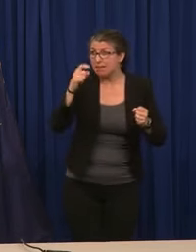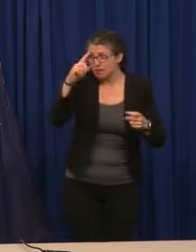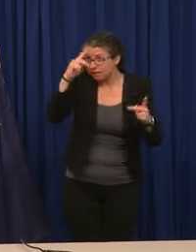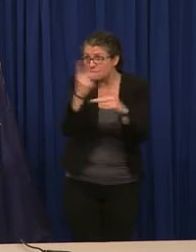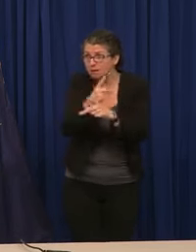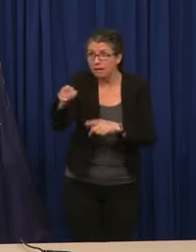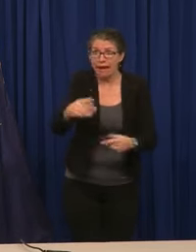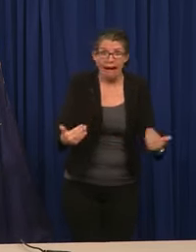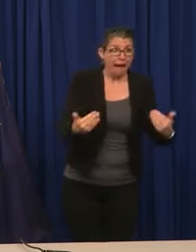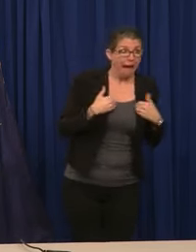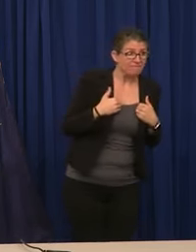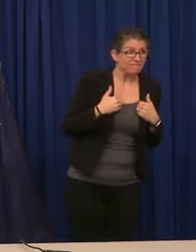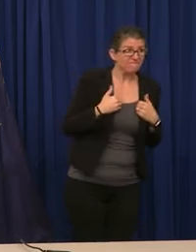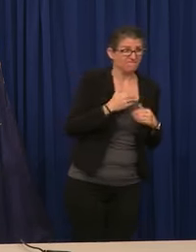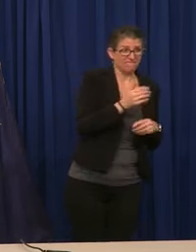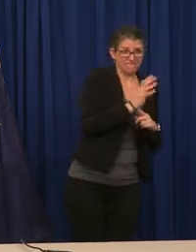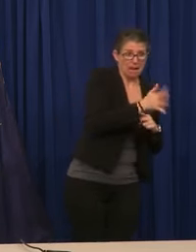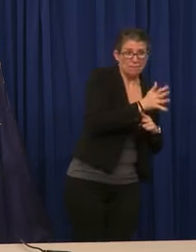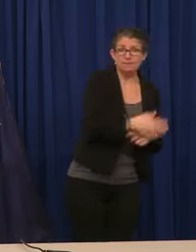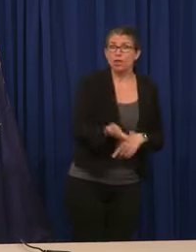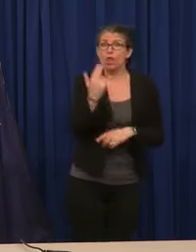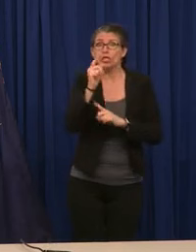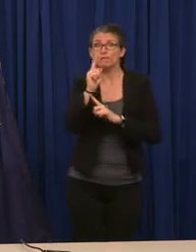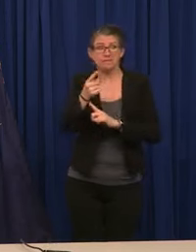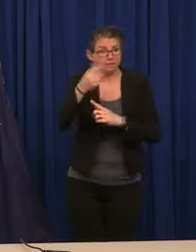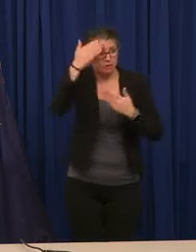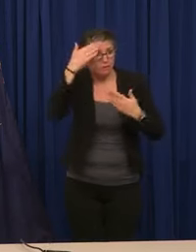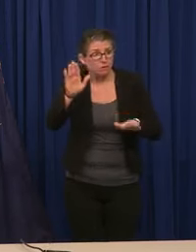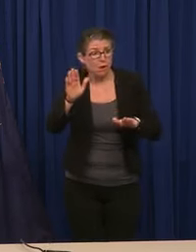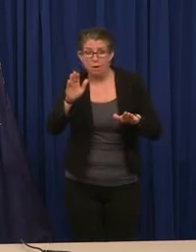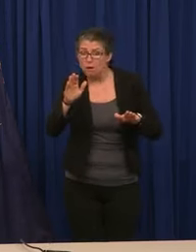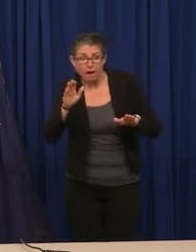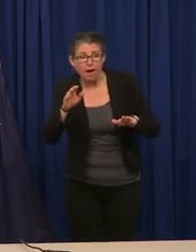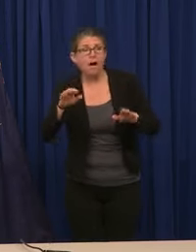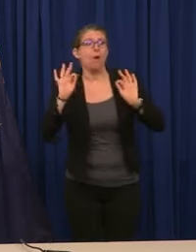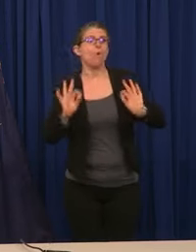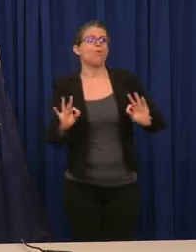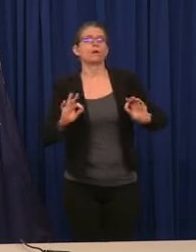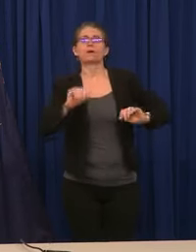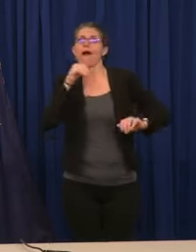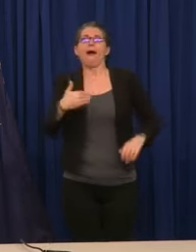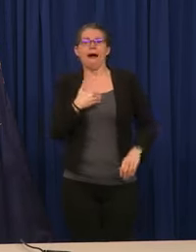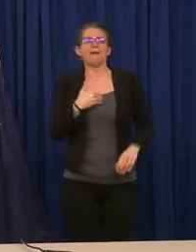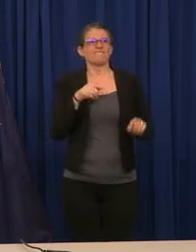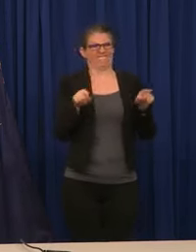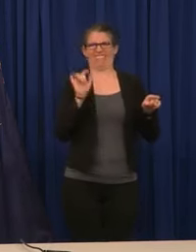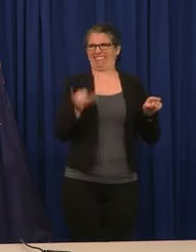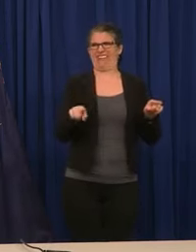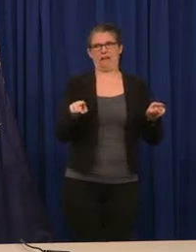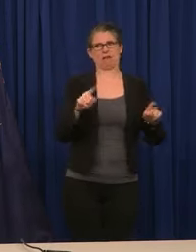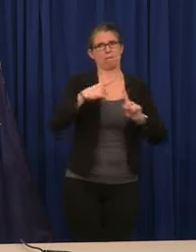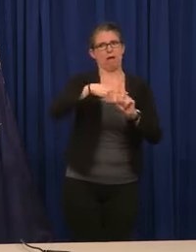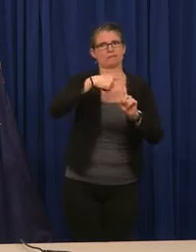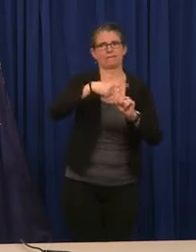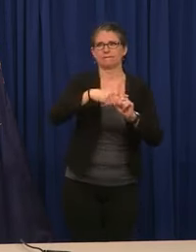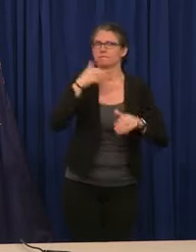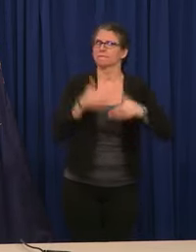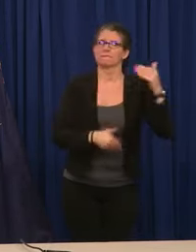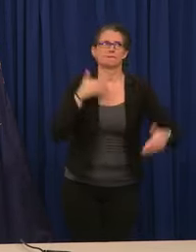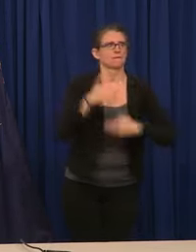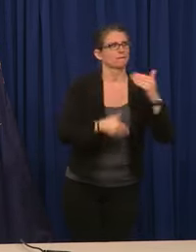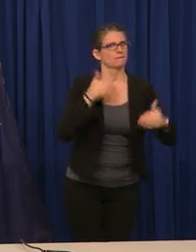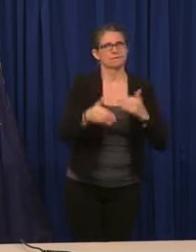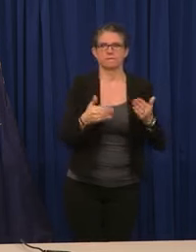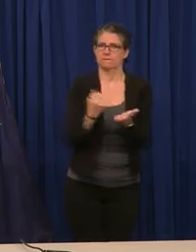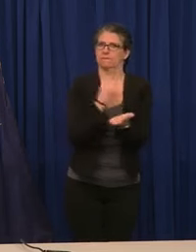solace to patients who are not well. It also has treatment implications, because healthcare providers can